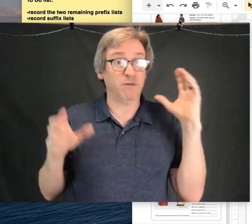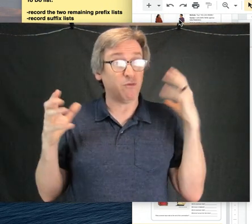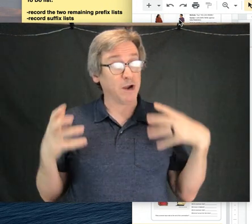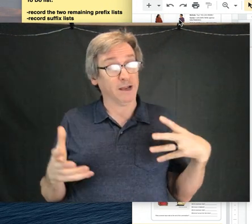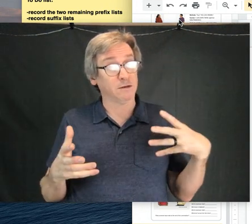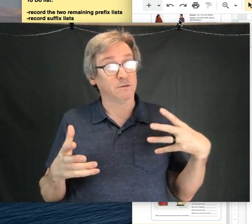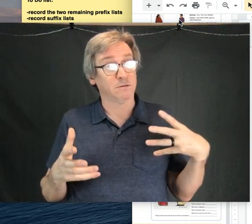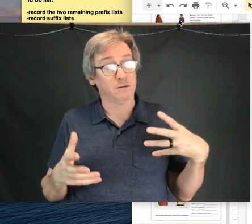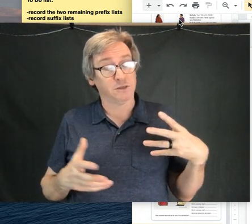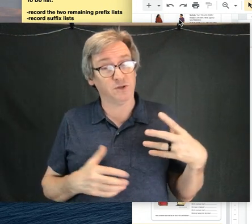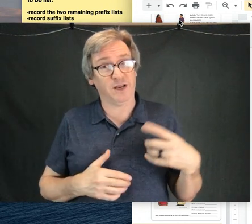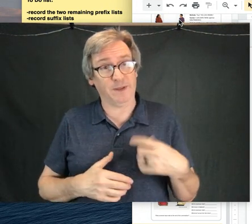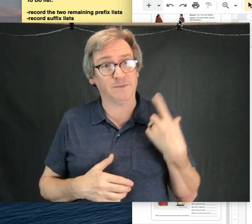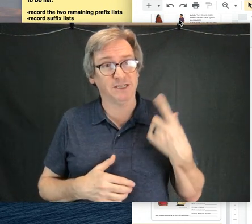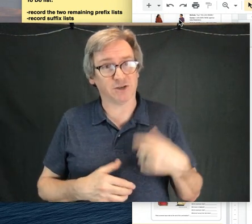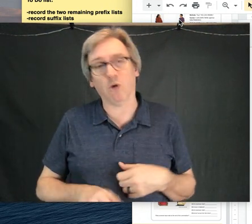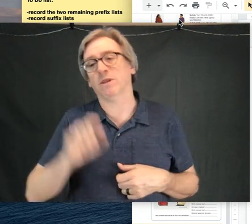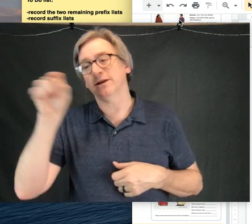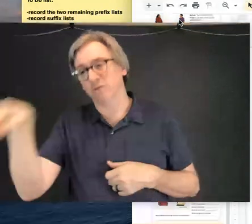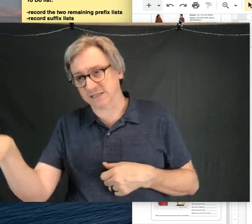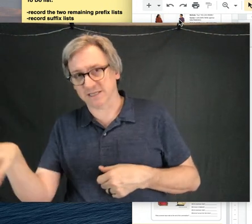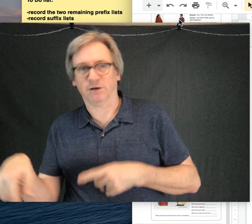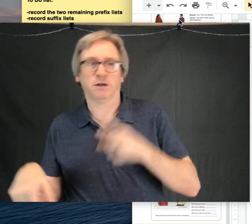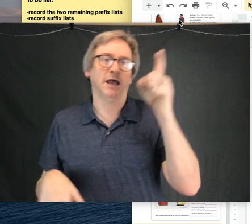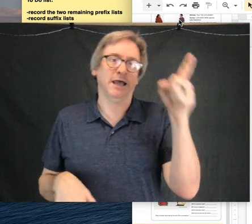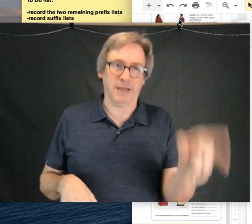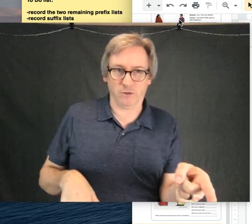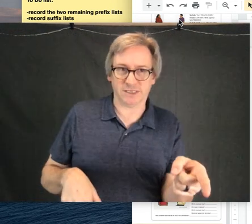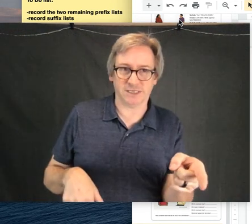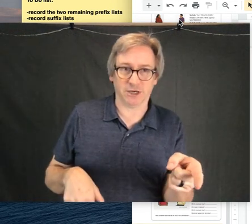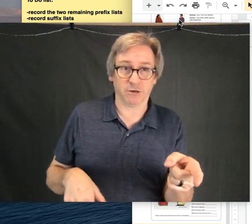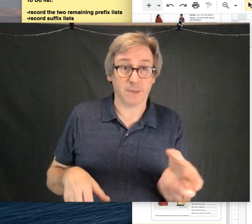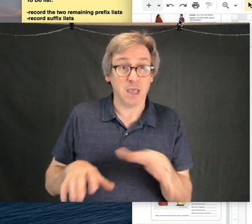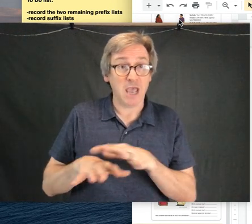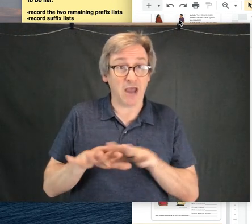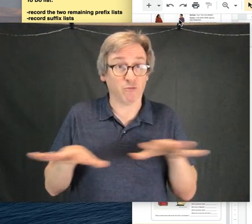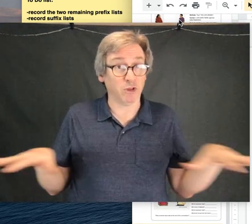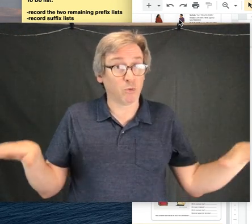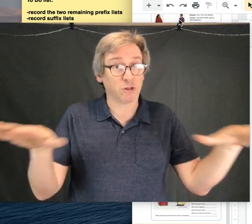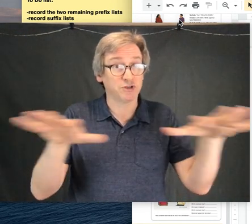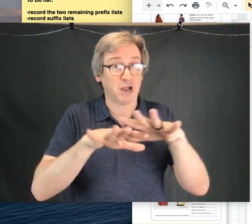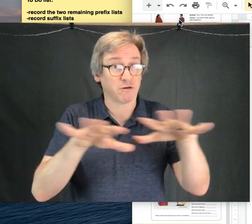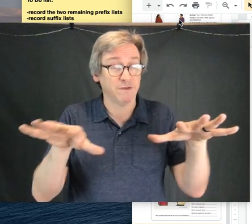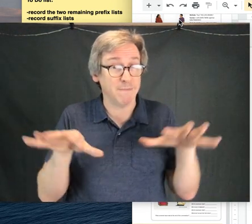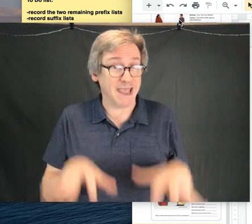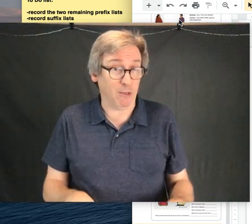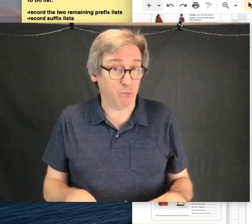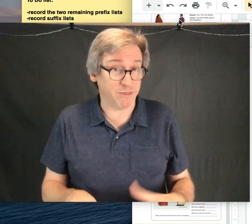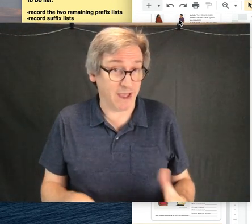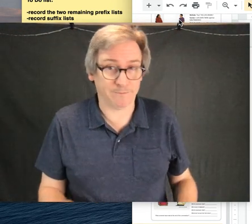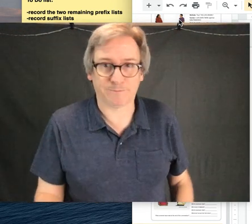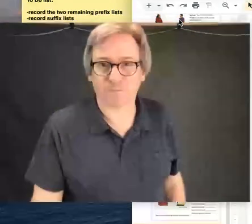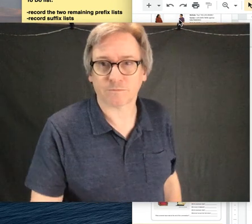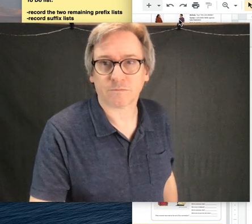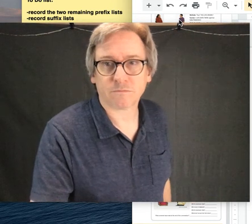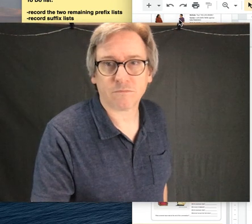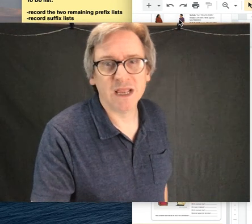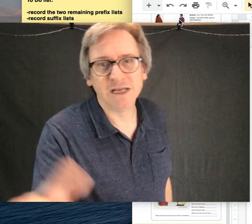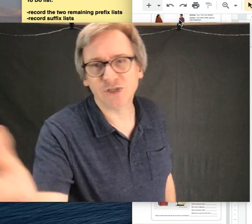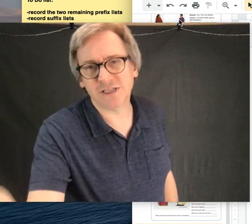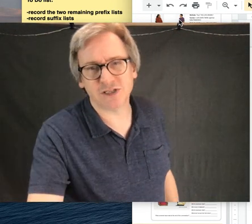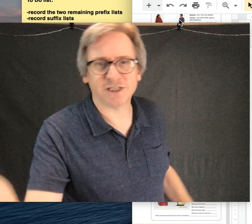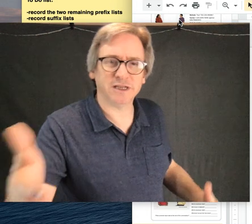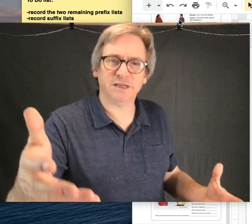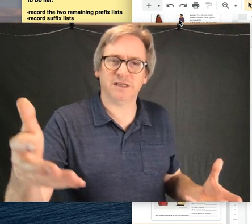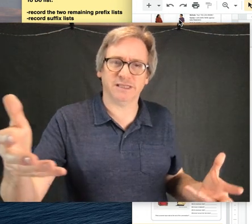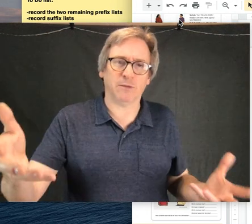them beforehand so that it becomes easier. Oh, well, I know this is here and I know this is here. And real world geography may help with that.